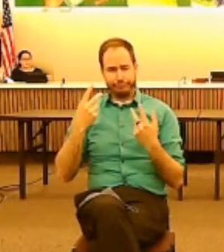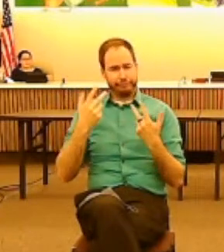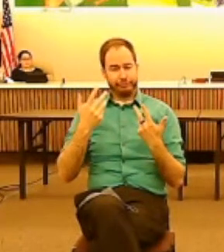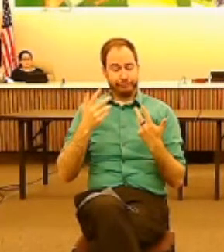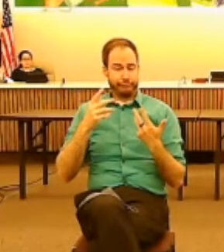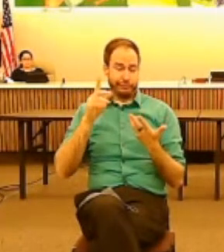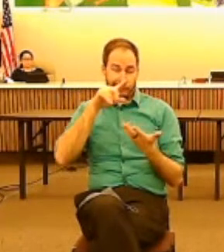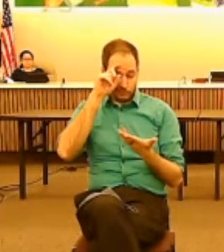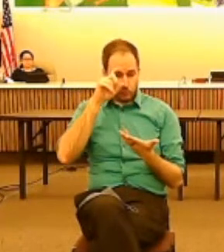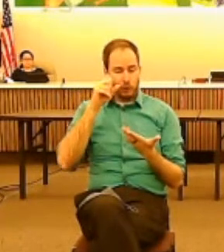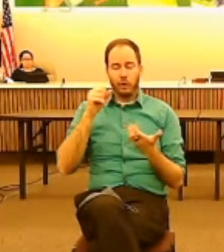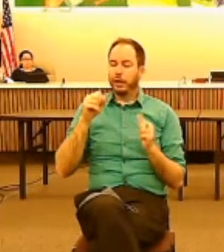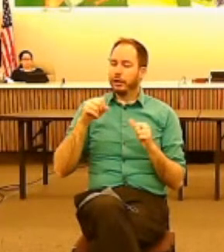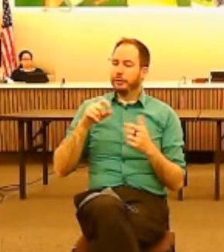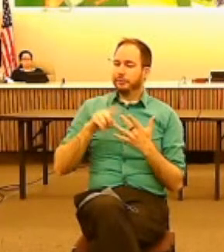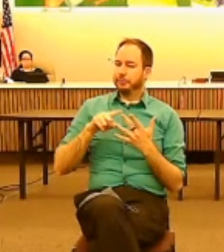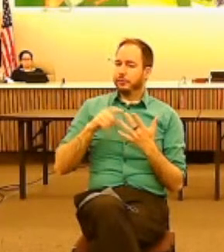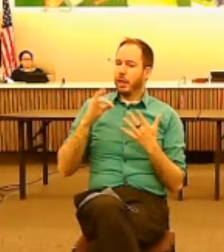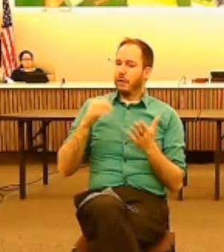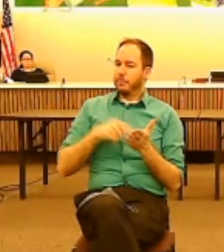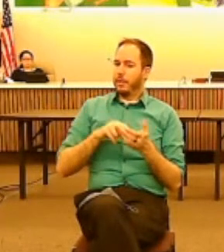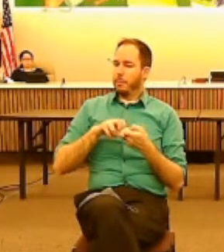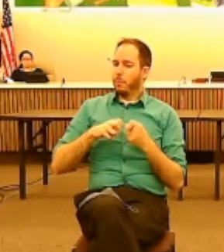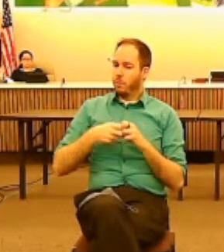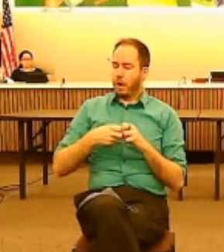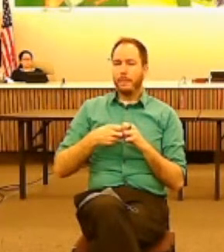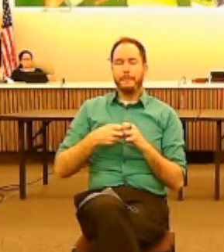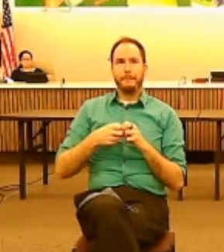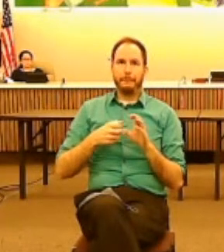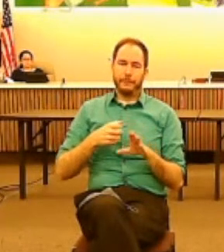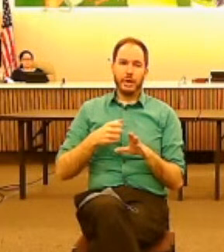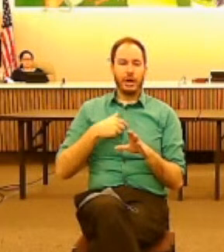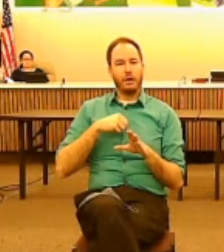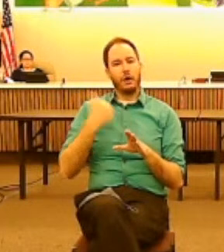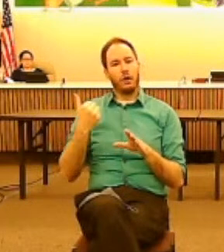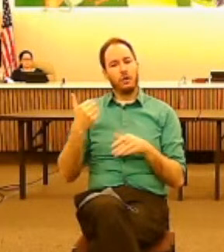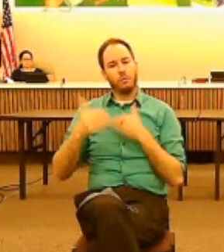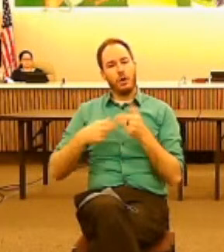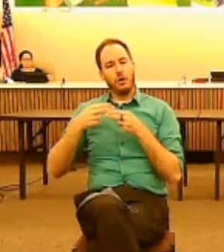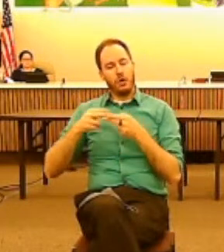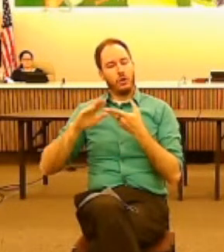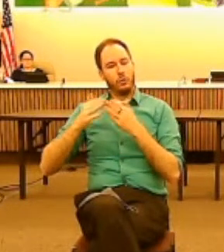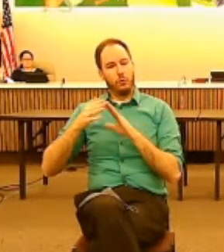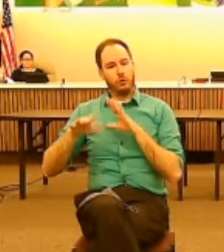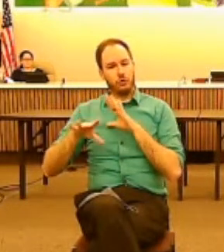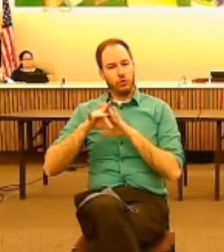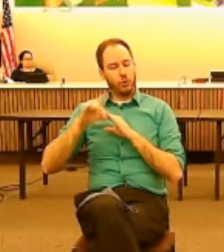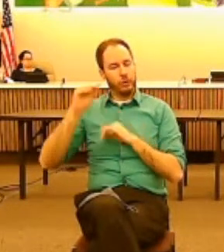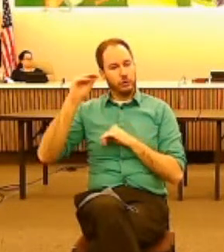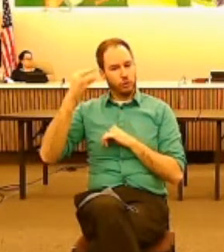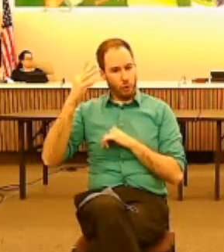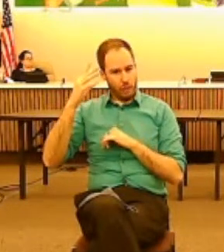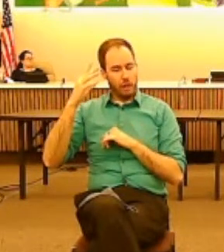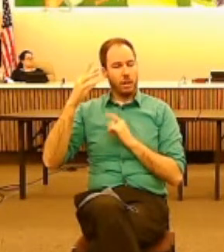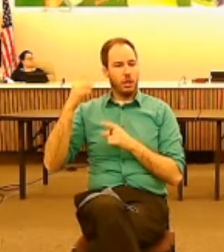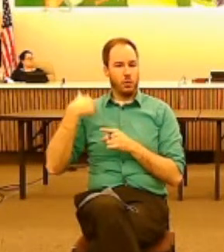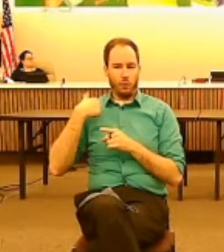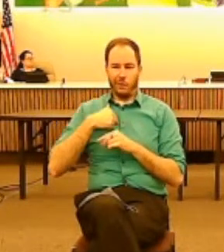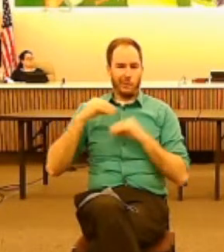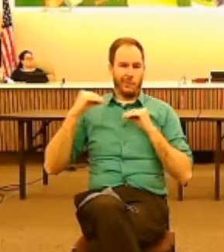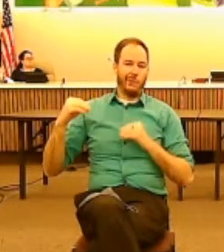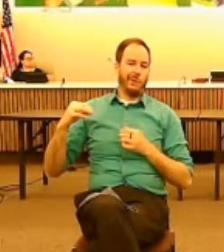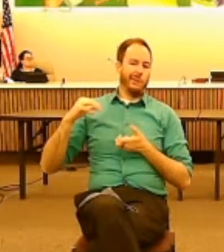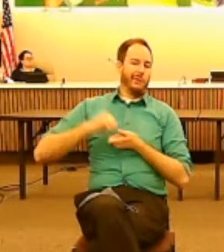the billing problems where there's another process called community choice solar, which we're not